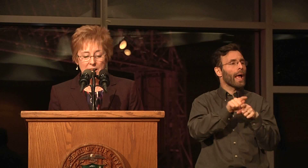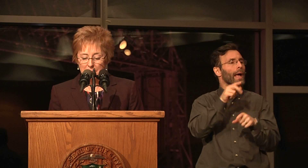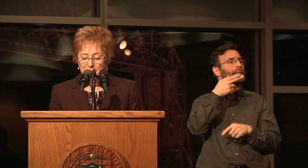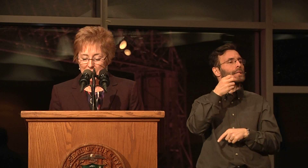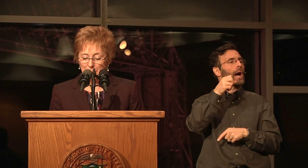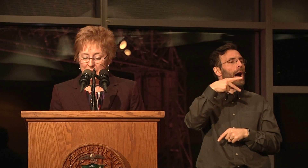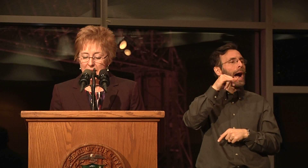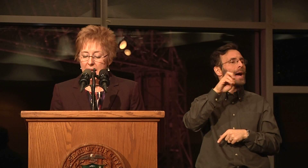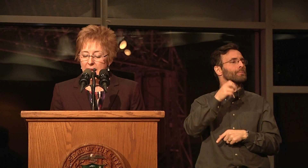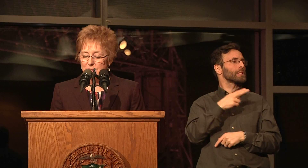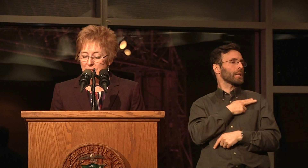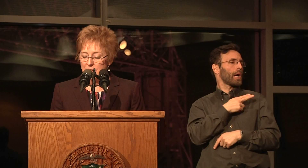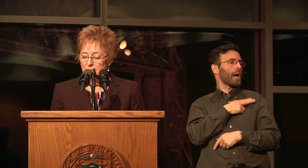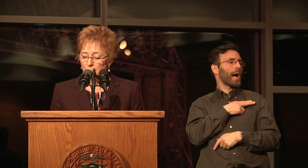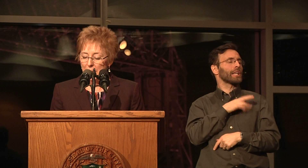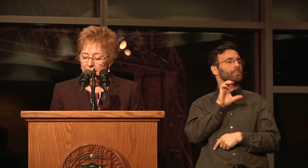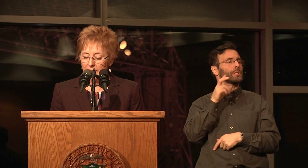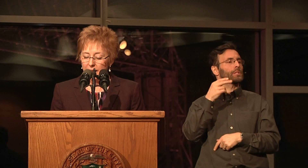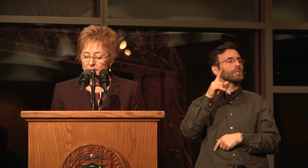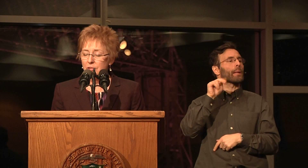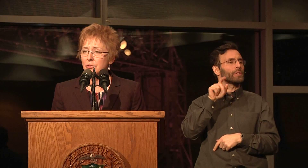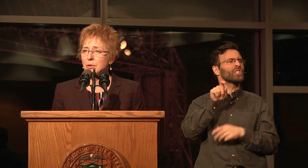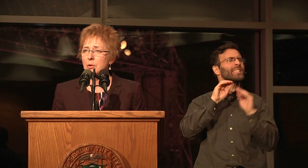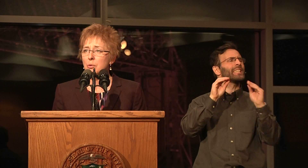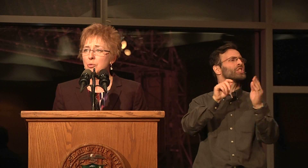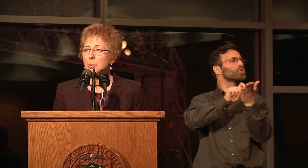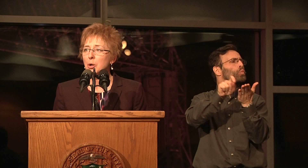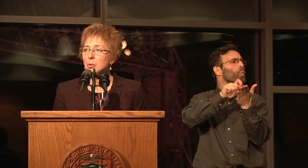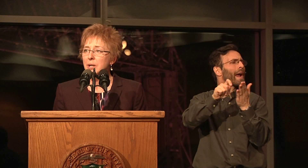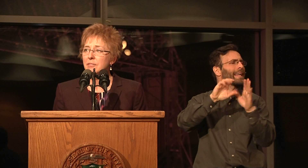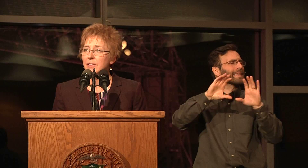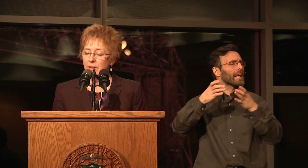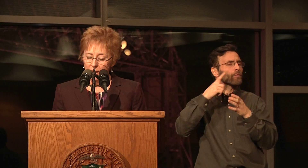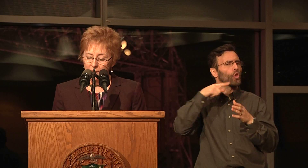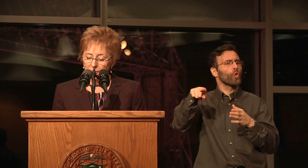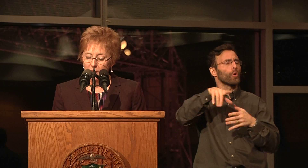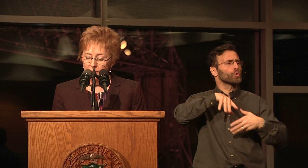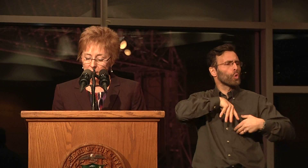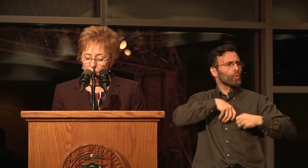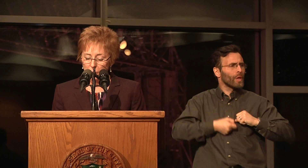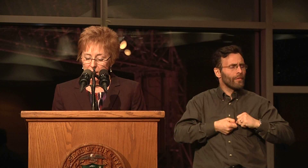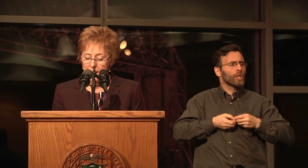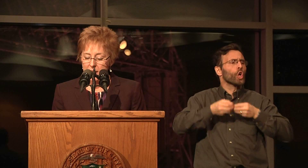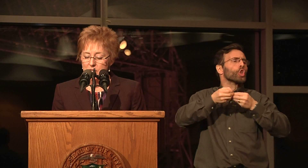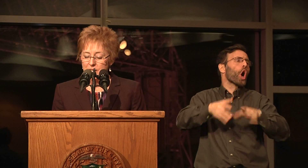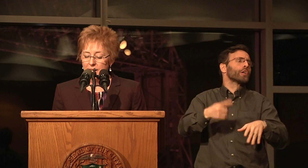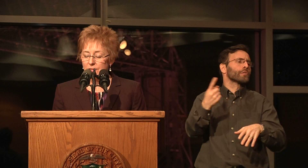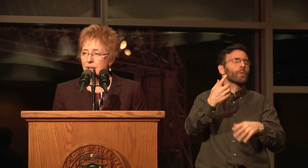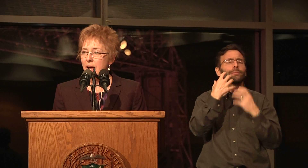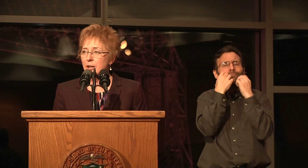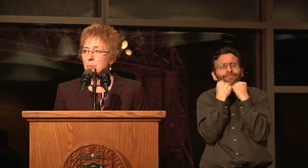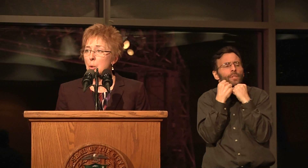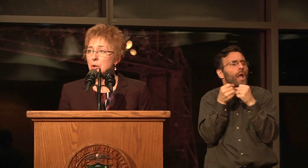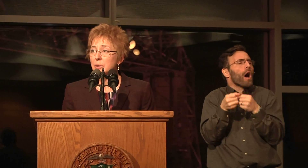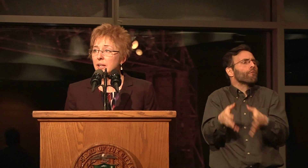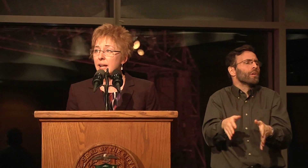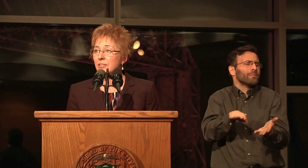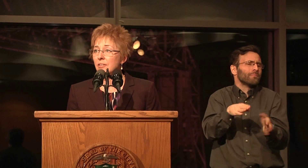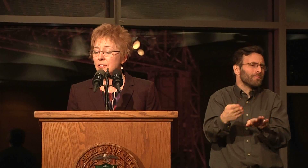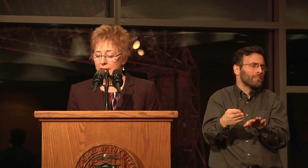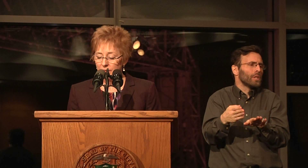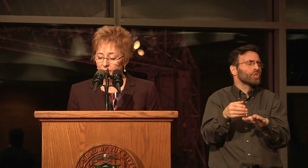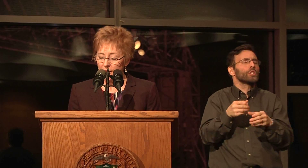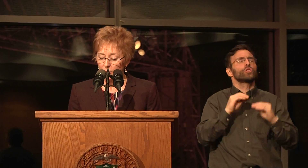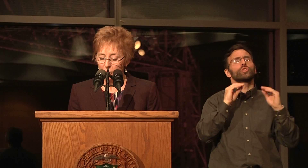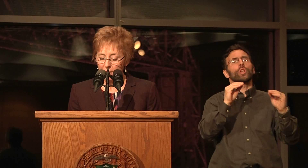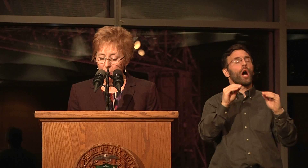hospice chaplain, and she teaches writing classes for those who are grieving the loss of a loved one. She has taught poetry